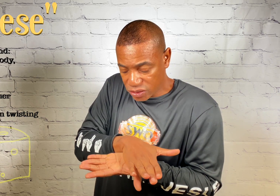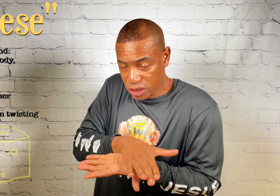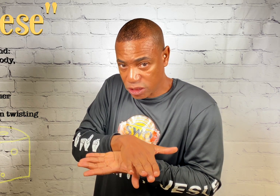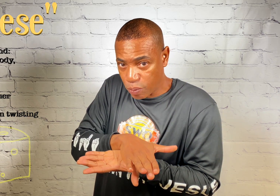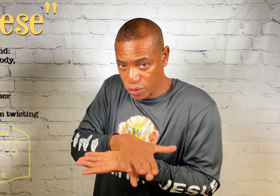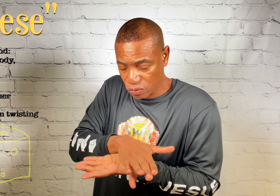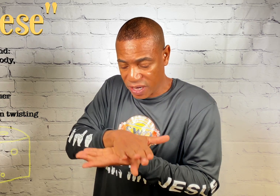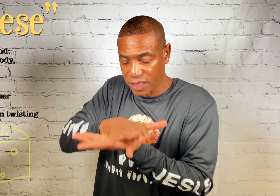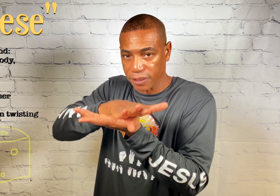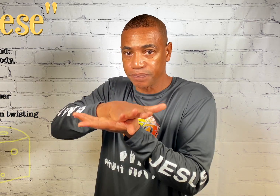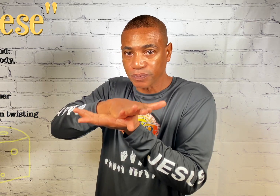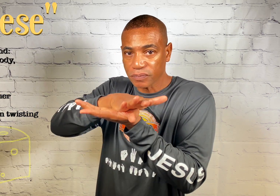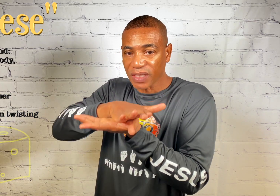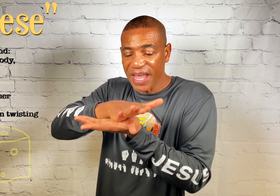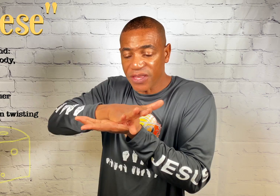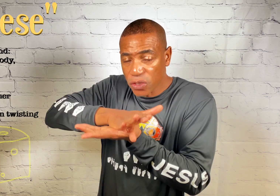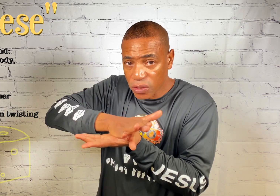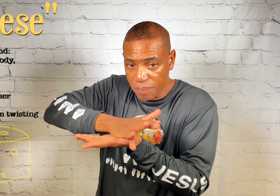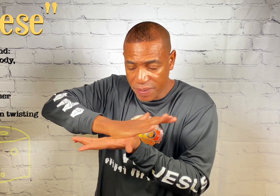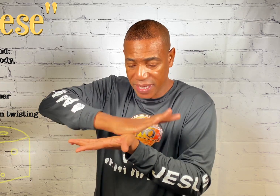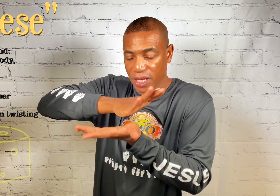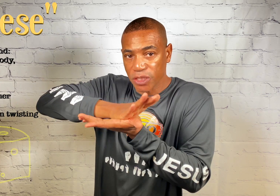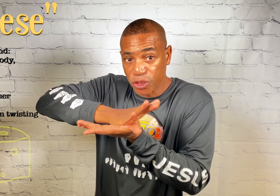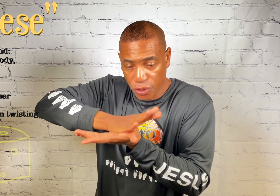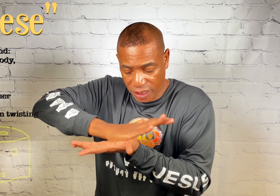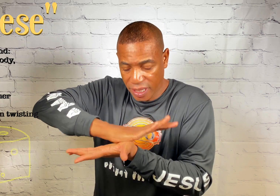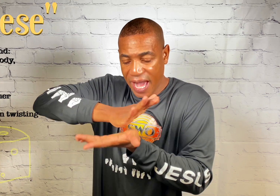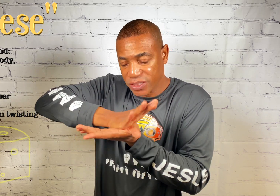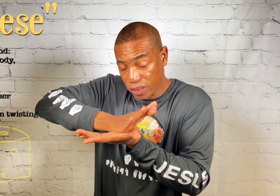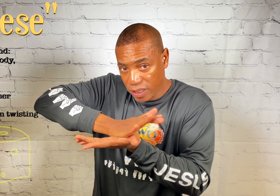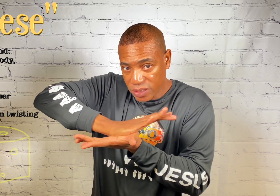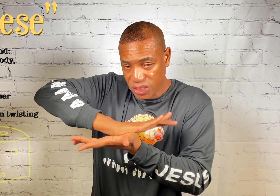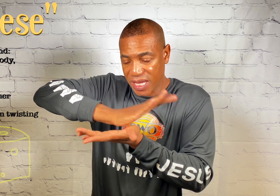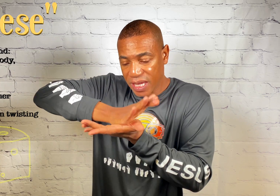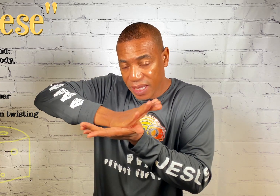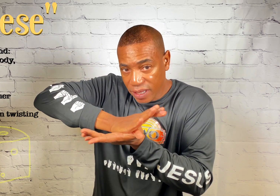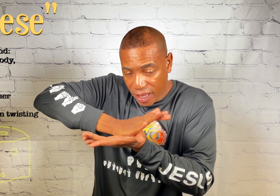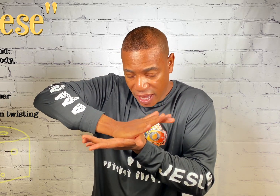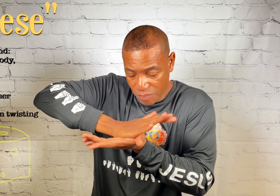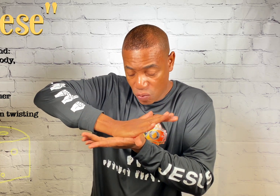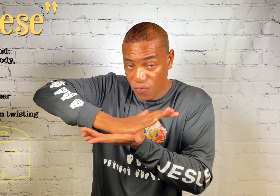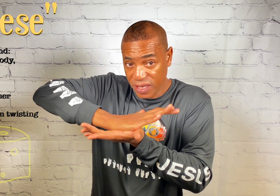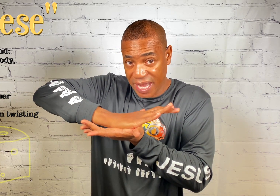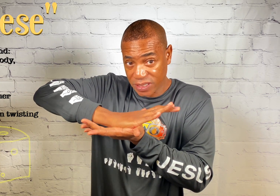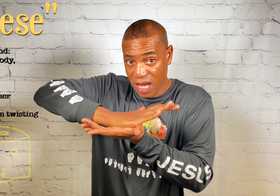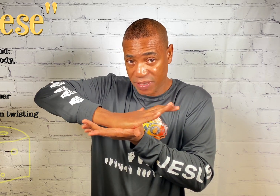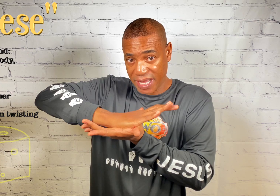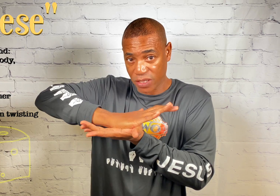just this portion right here. And then you're going to mimic churning, actually taking it and moving that dominant hand